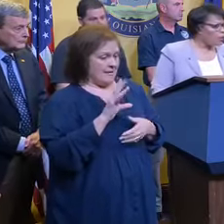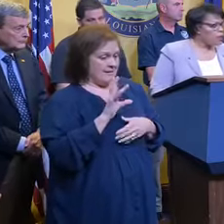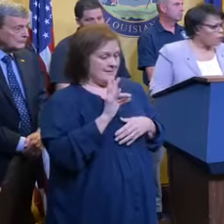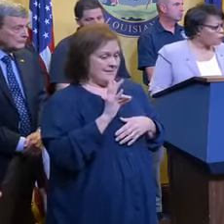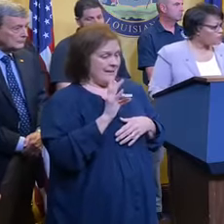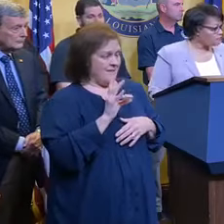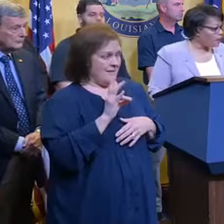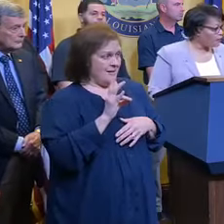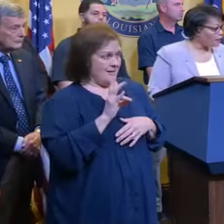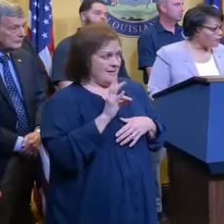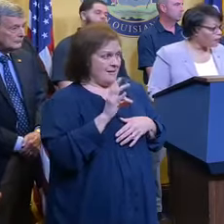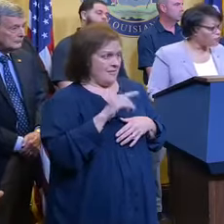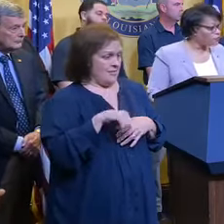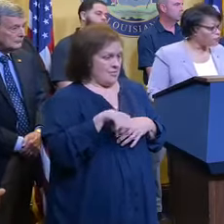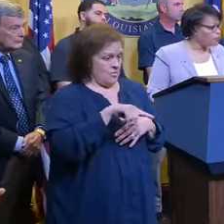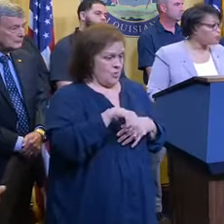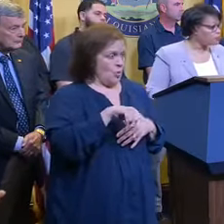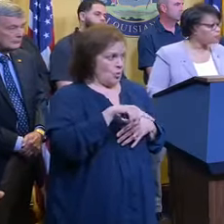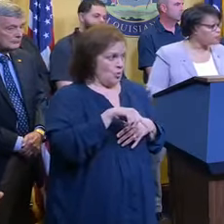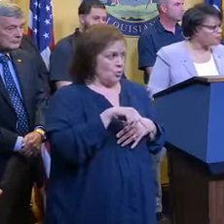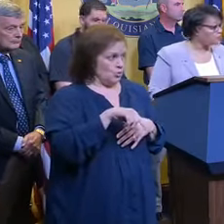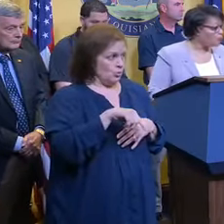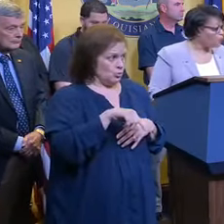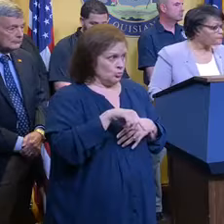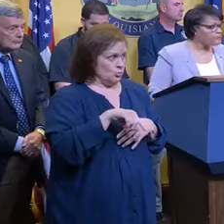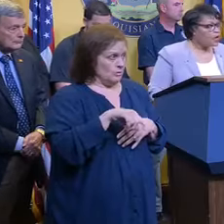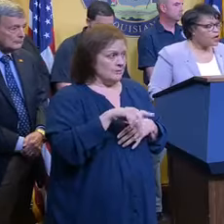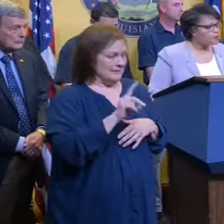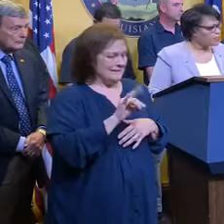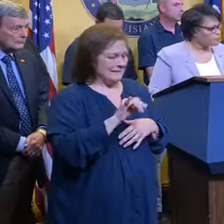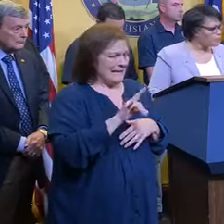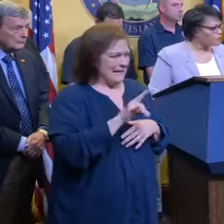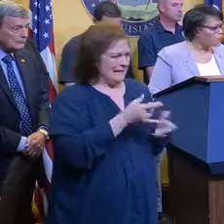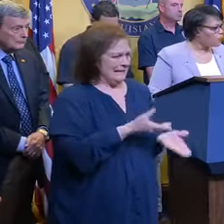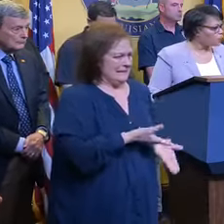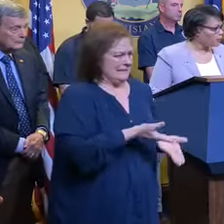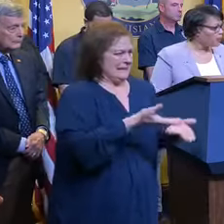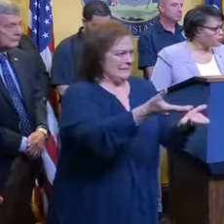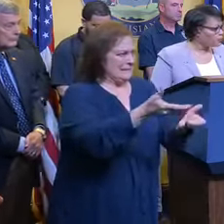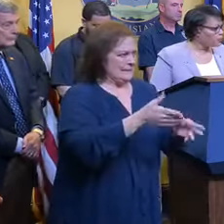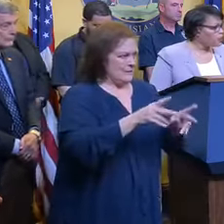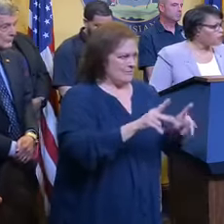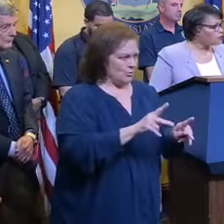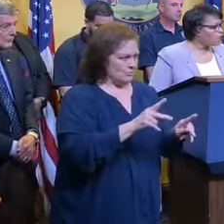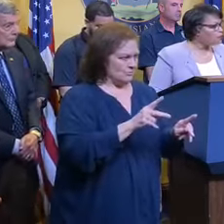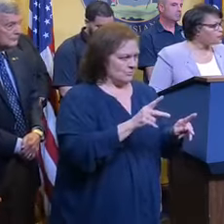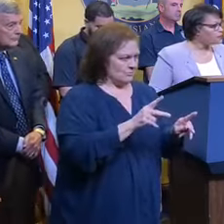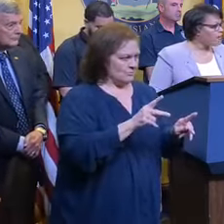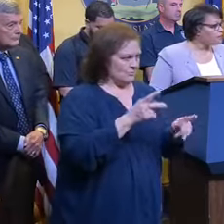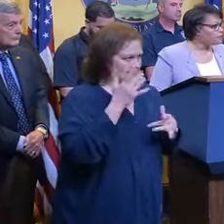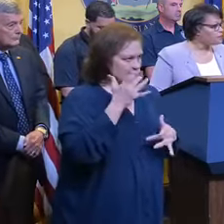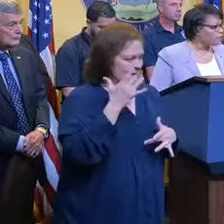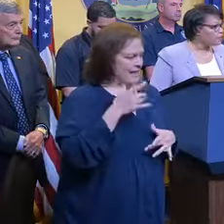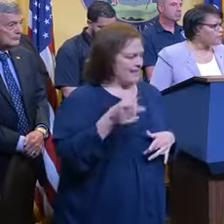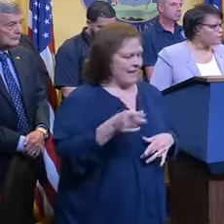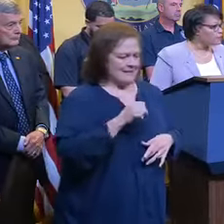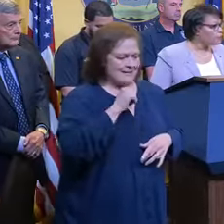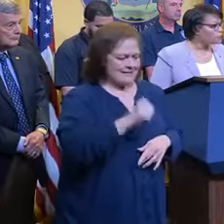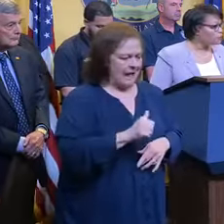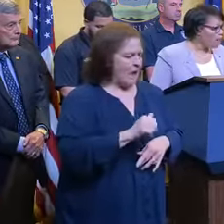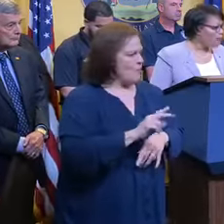people respond to and did a transport. That transport occurred without protective